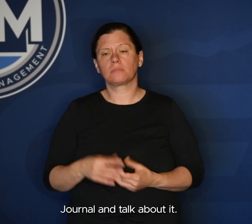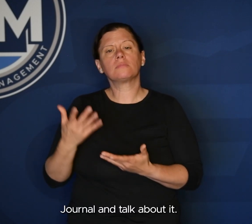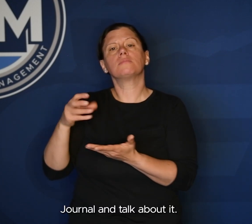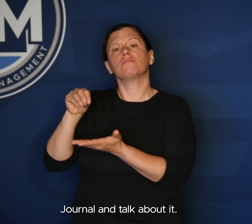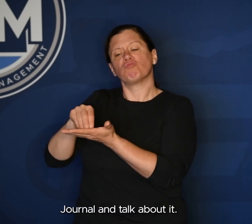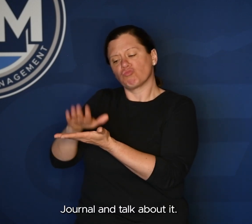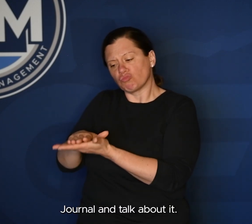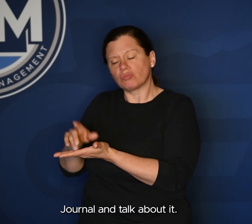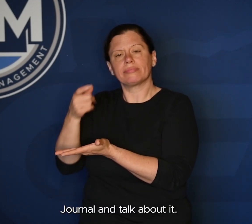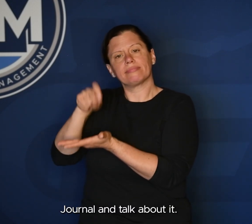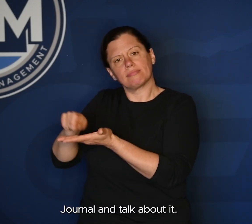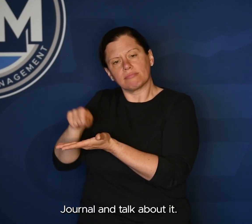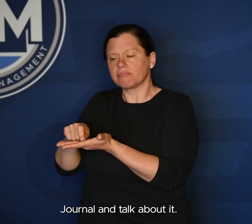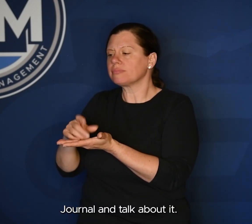Journal and talk about it.